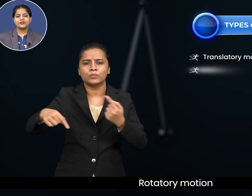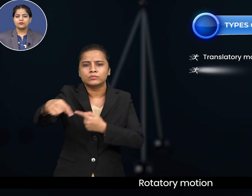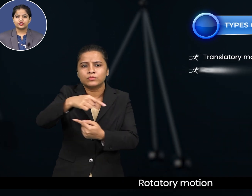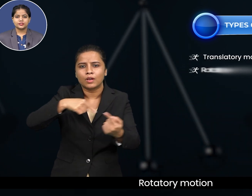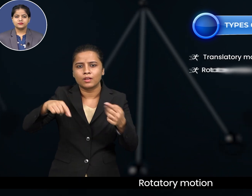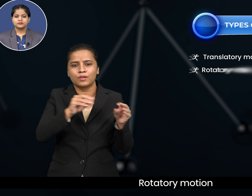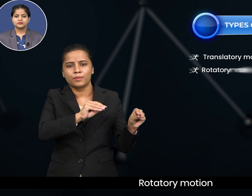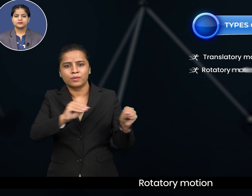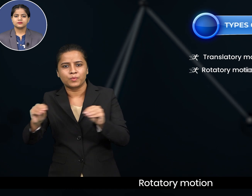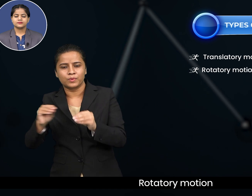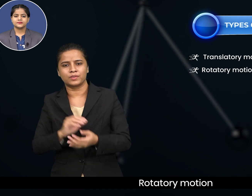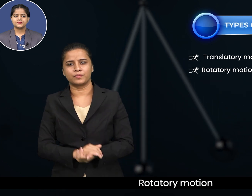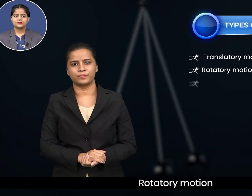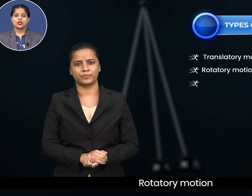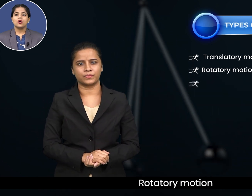rotatory motion,